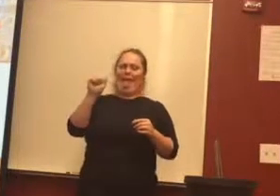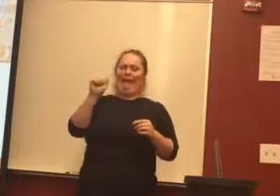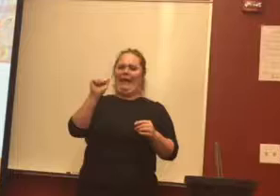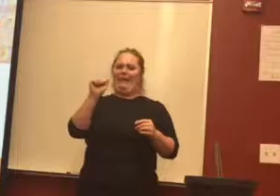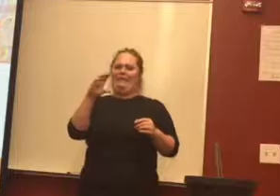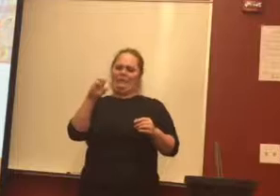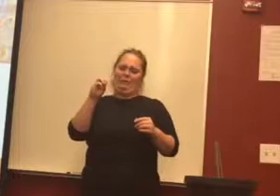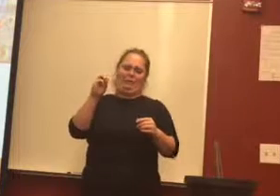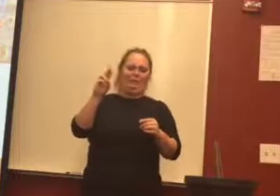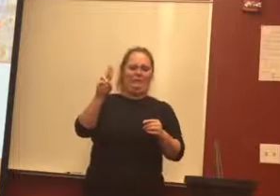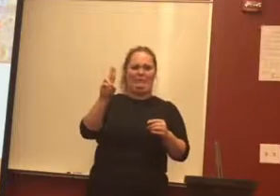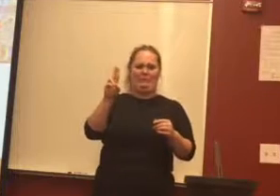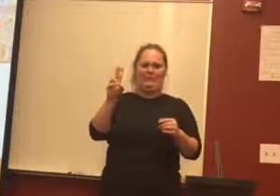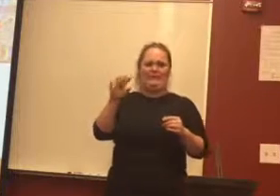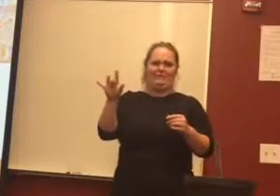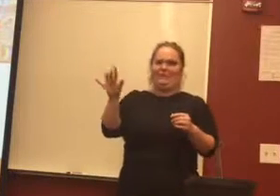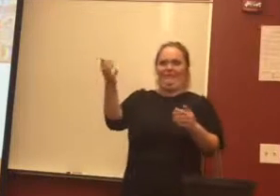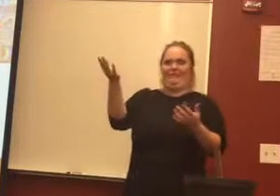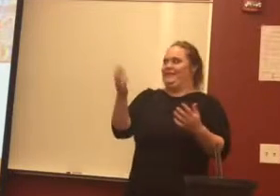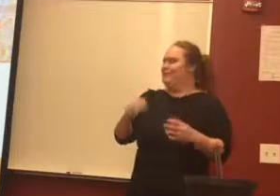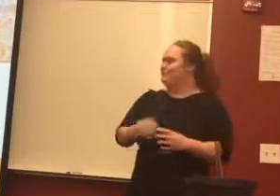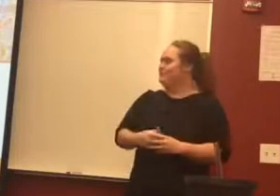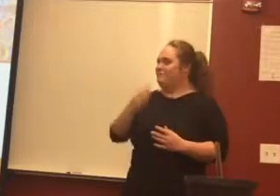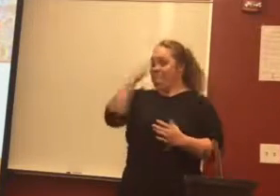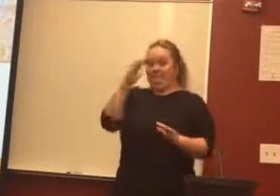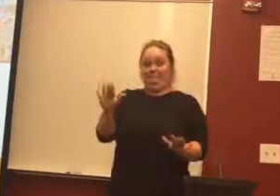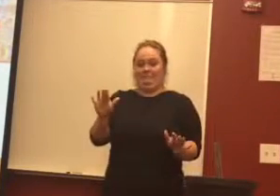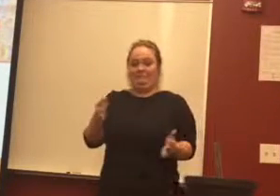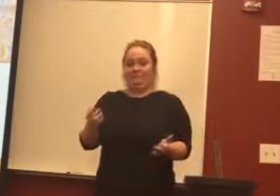So, yeah, I didn't even know the name of